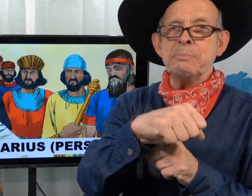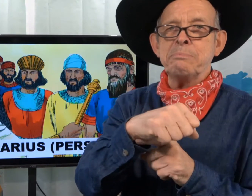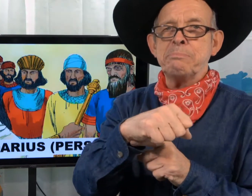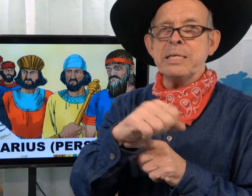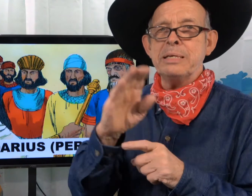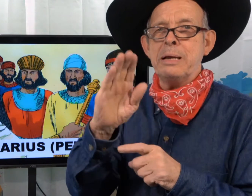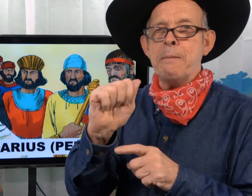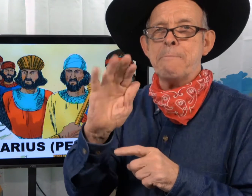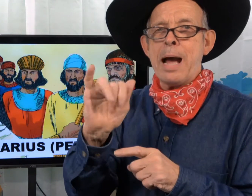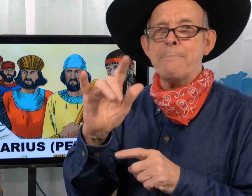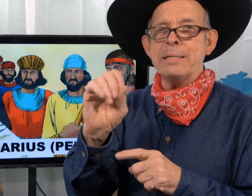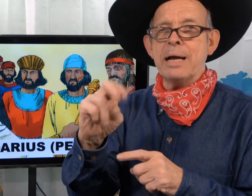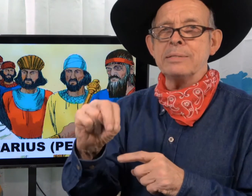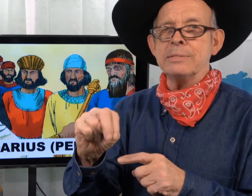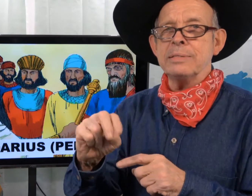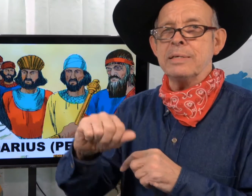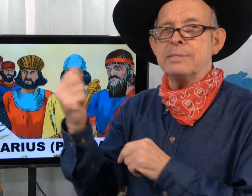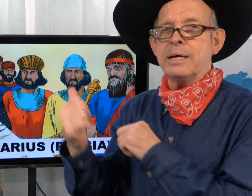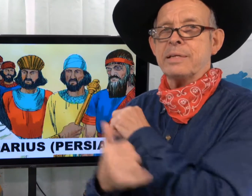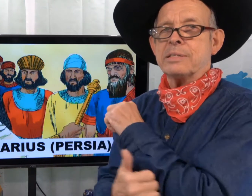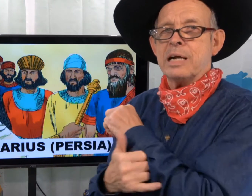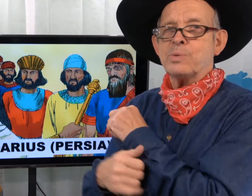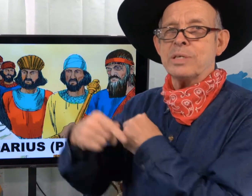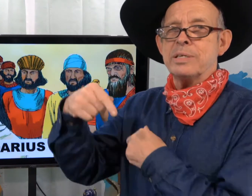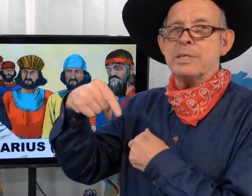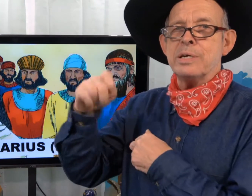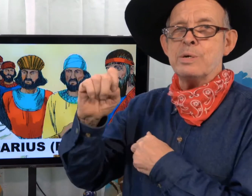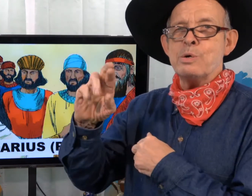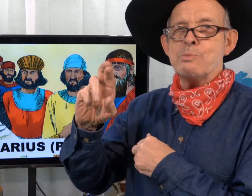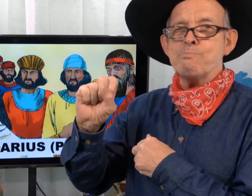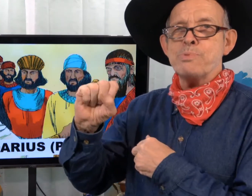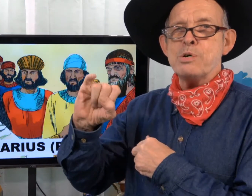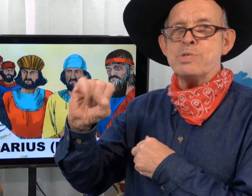be Babylon, not the country, Persia,